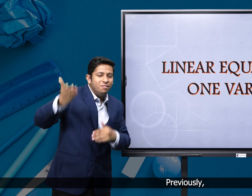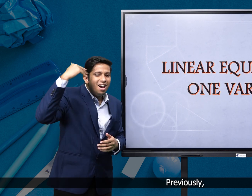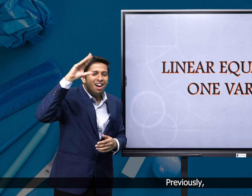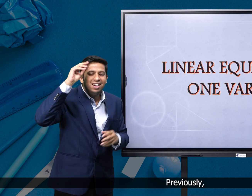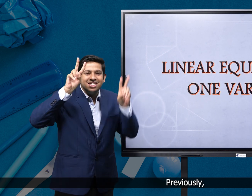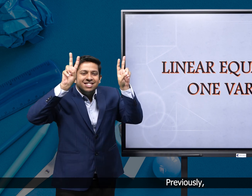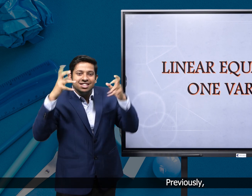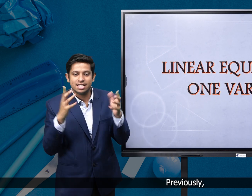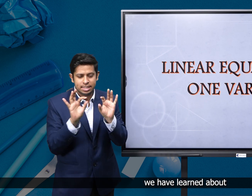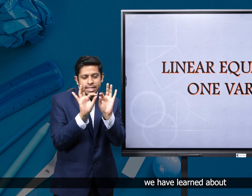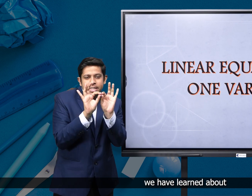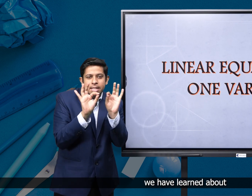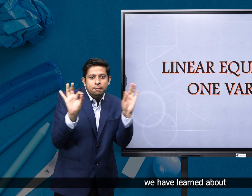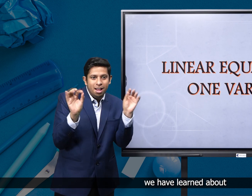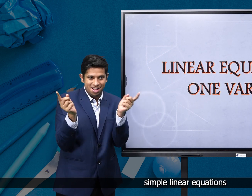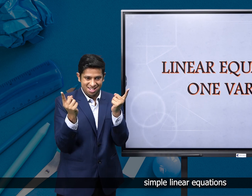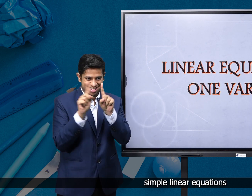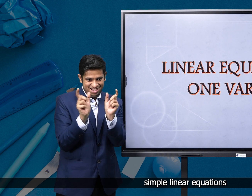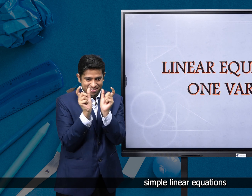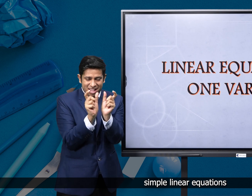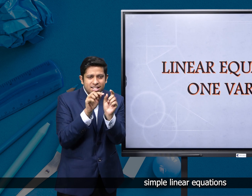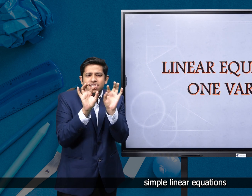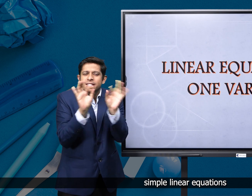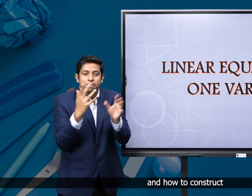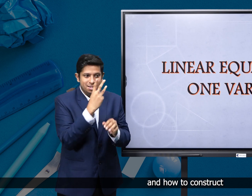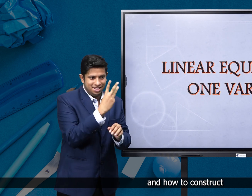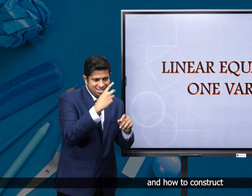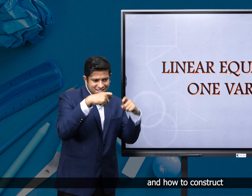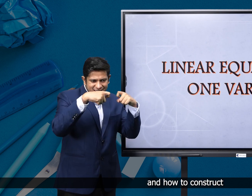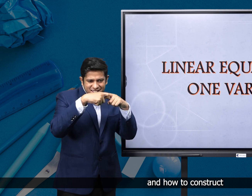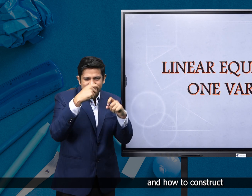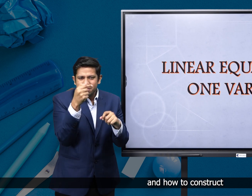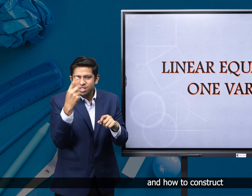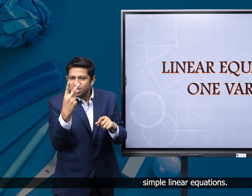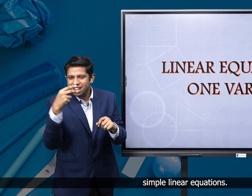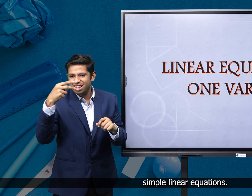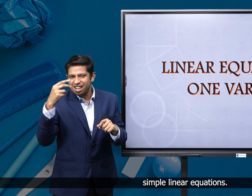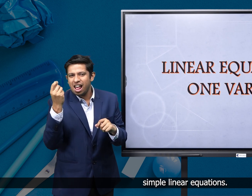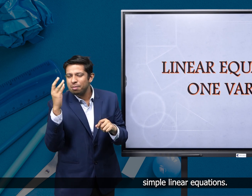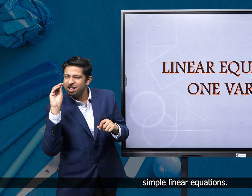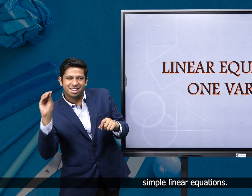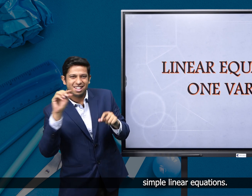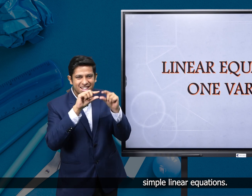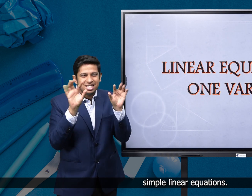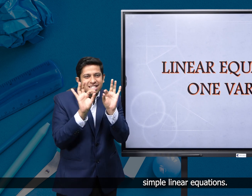Previously, we have learned about simple linear equations and how to construct simple linear equations.